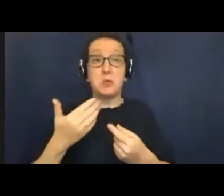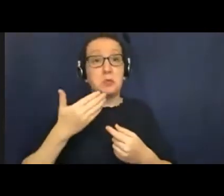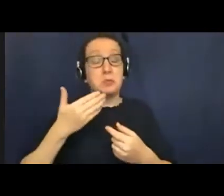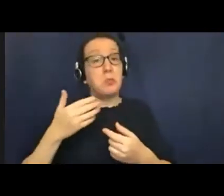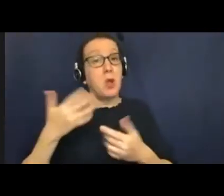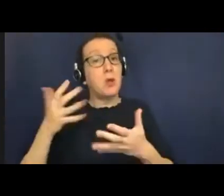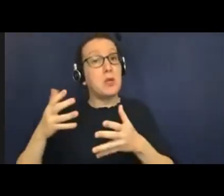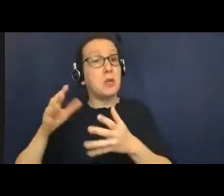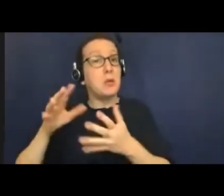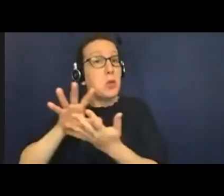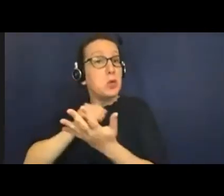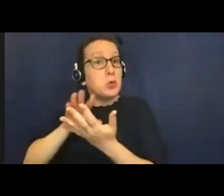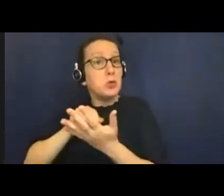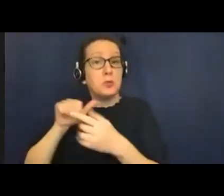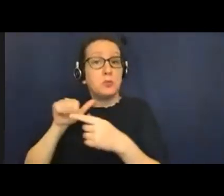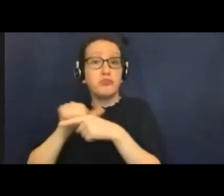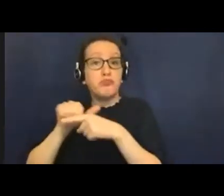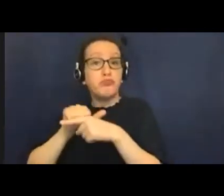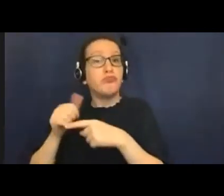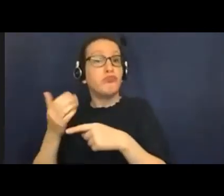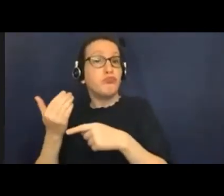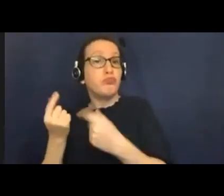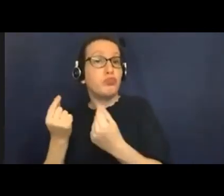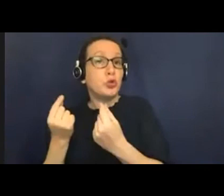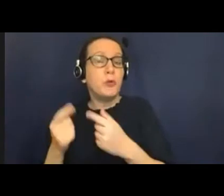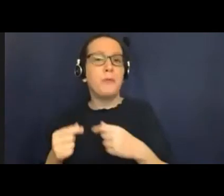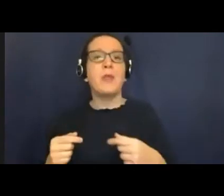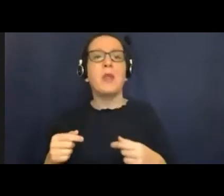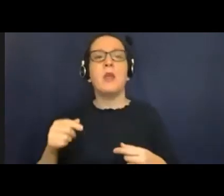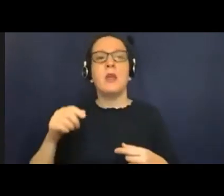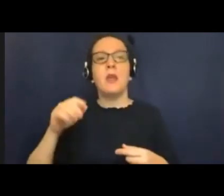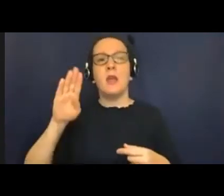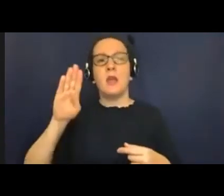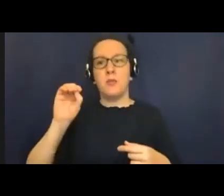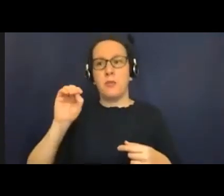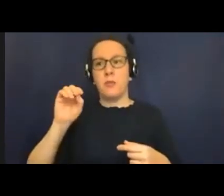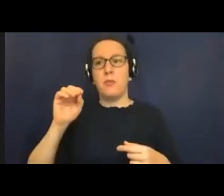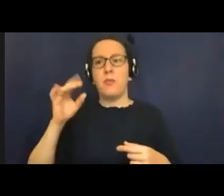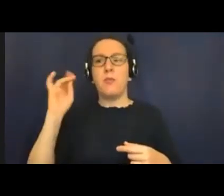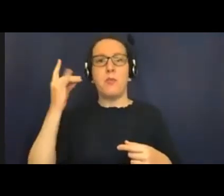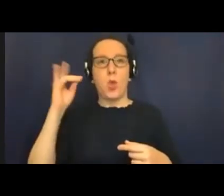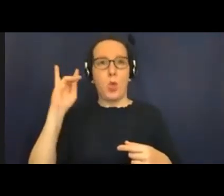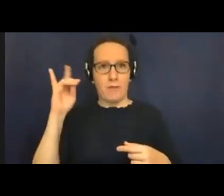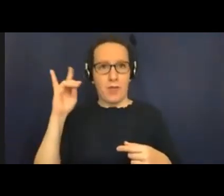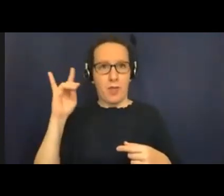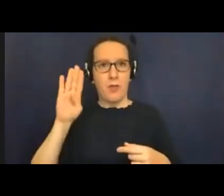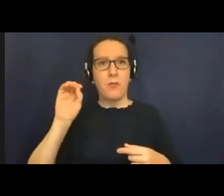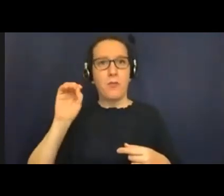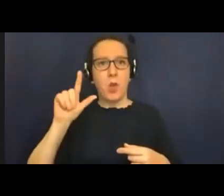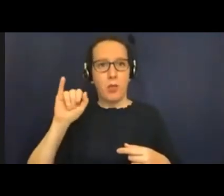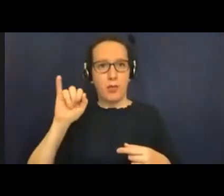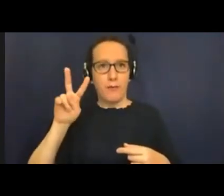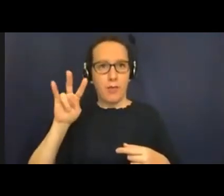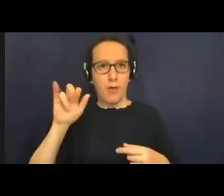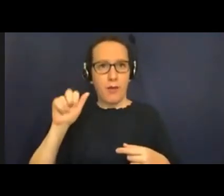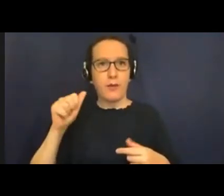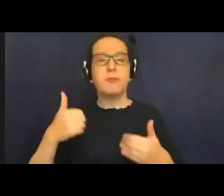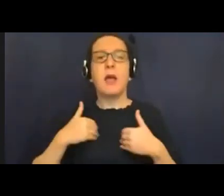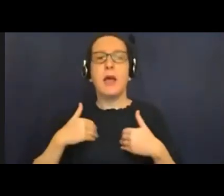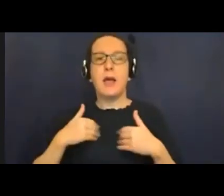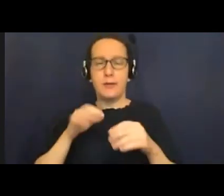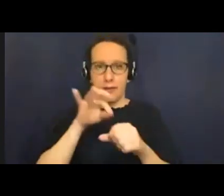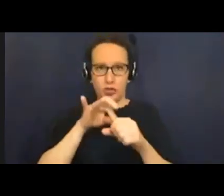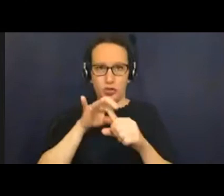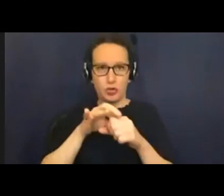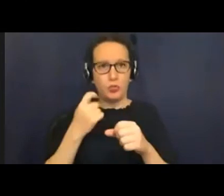accessible formats. So for example, in Bolivia, they had an election recently, and they developed online trainings for their poll workers